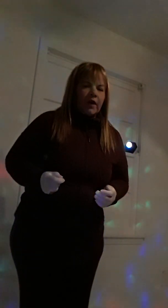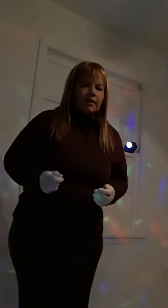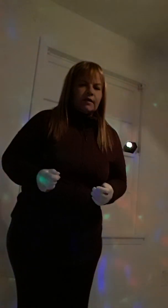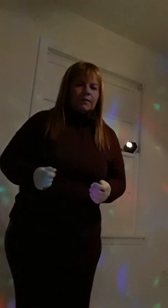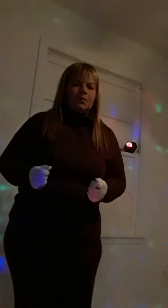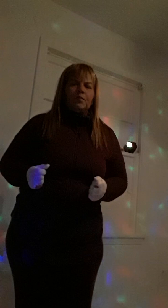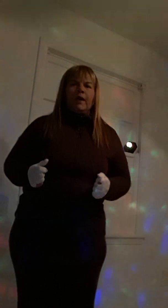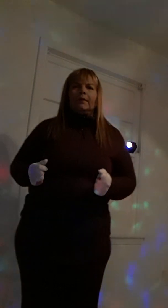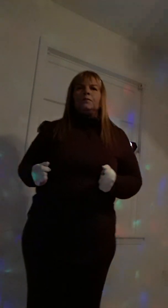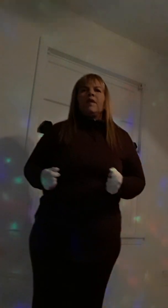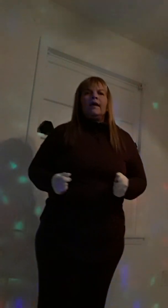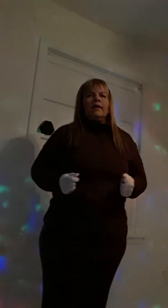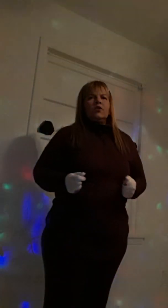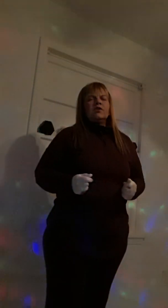buenas, ¿verdad? Entonces,